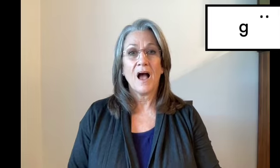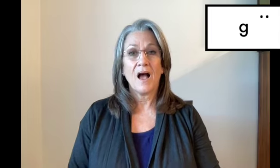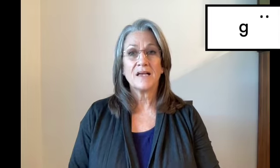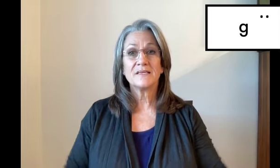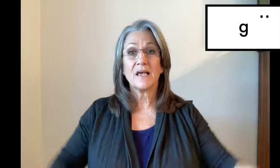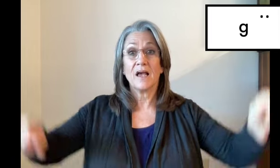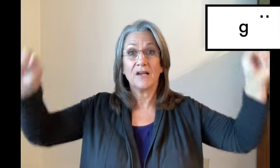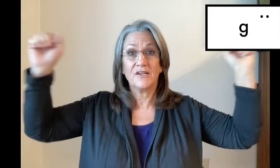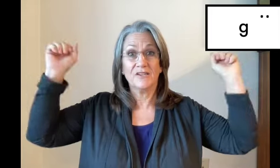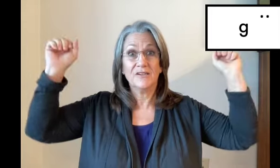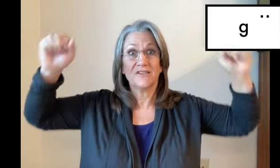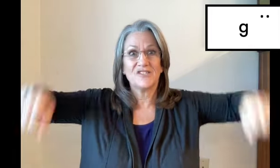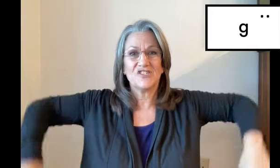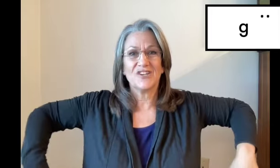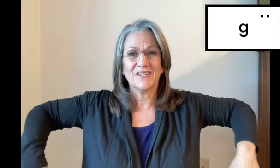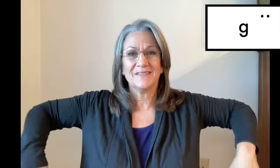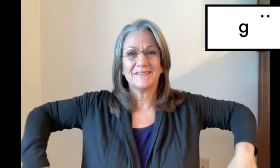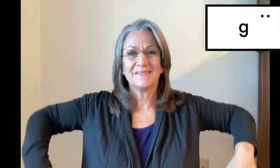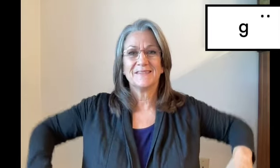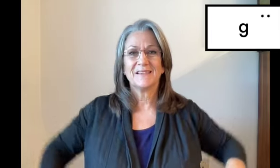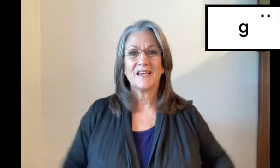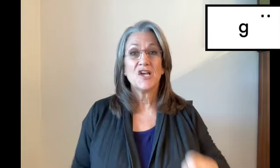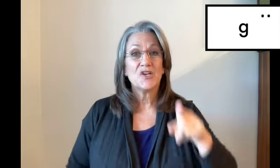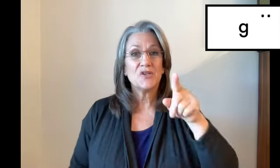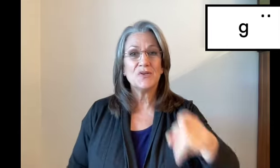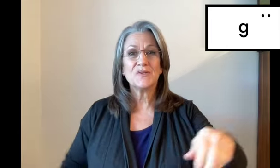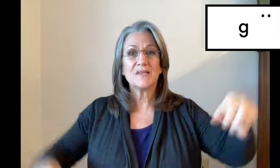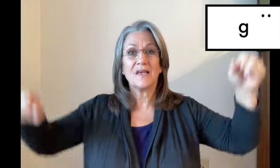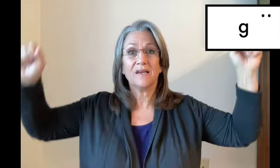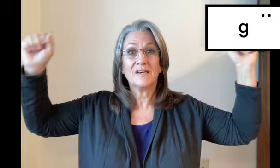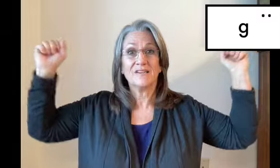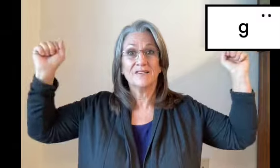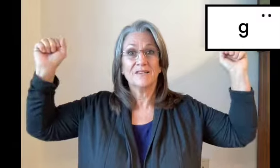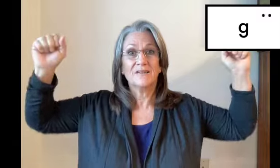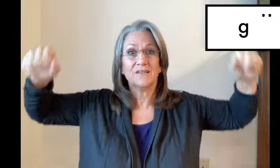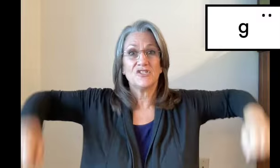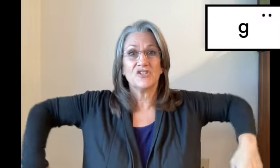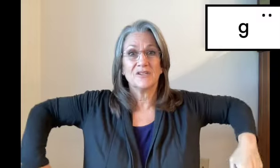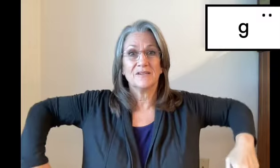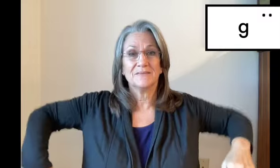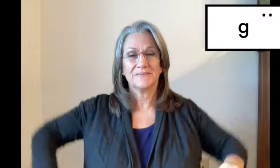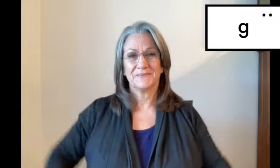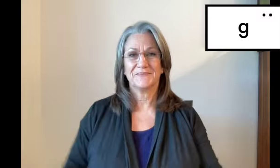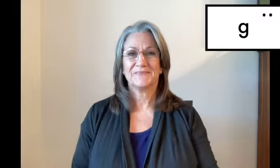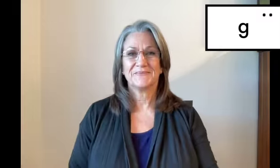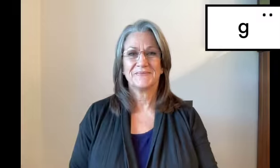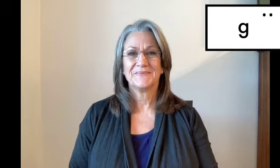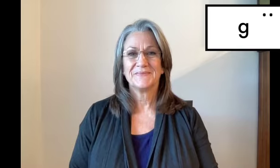I say g, j. You say g, j.